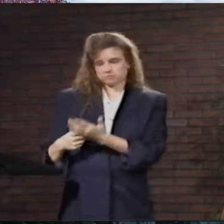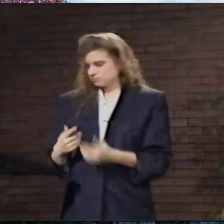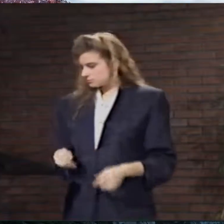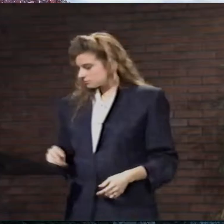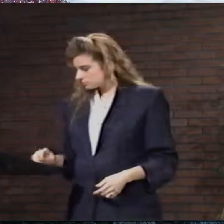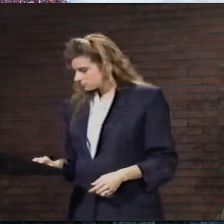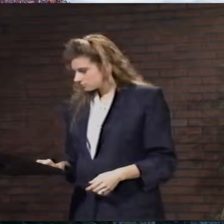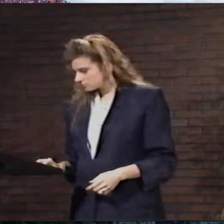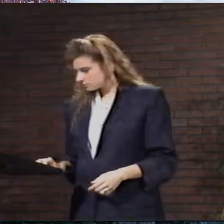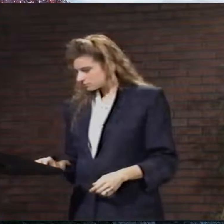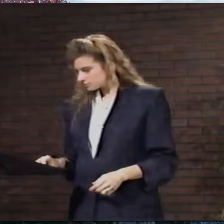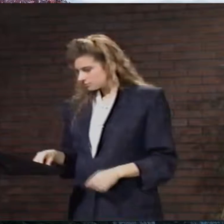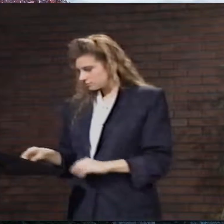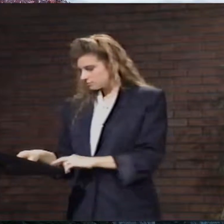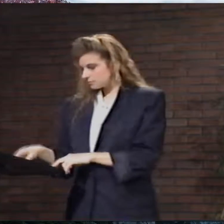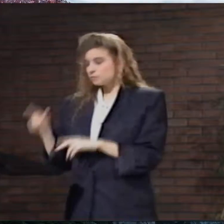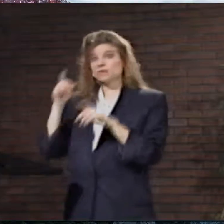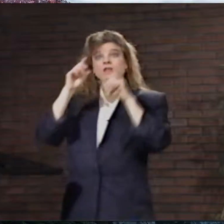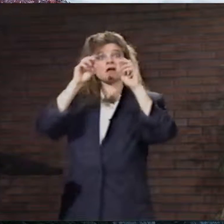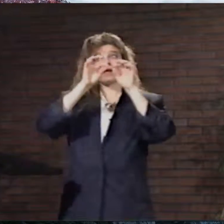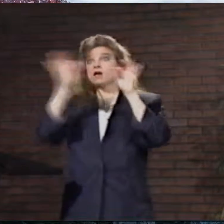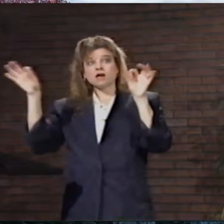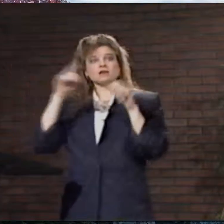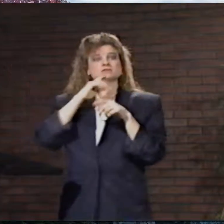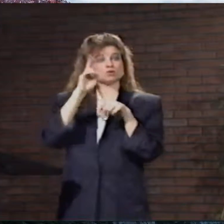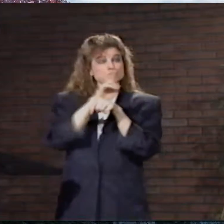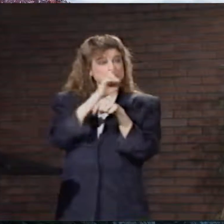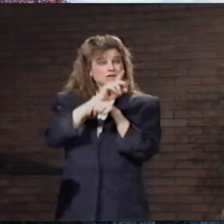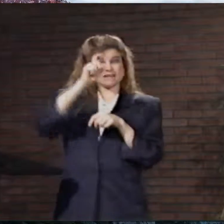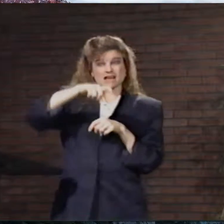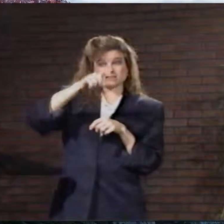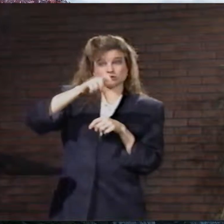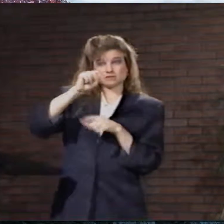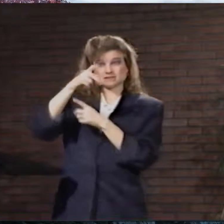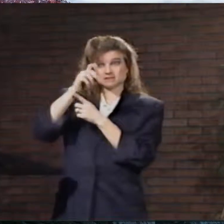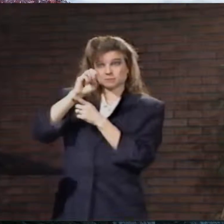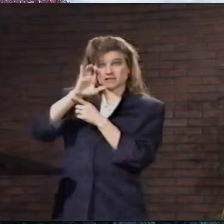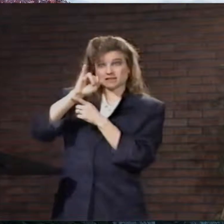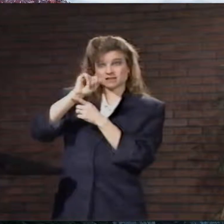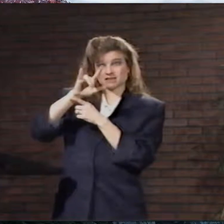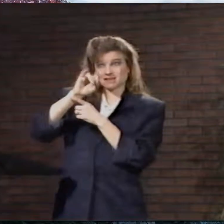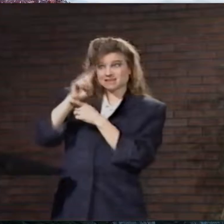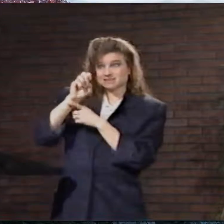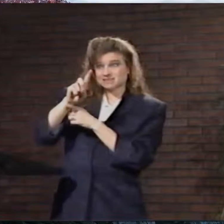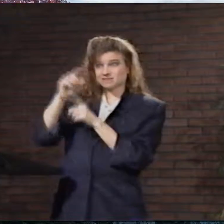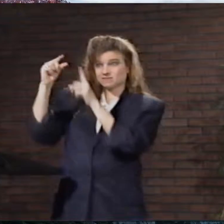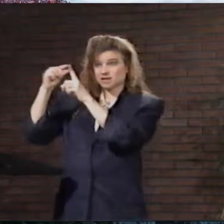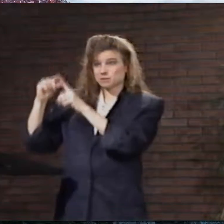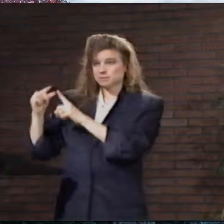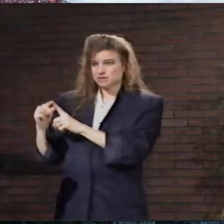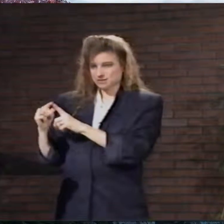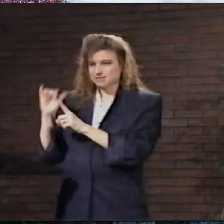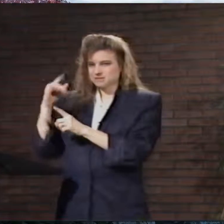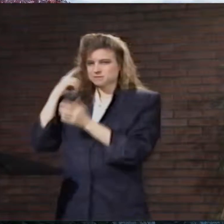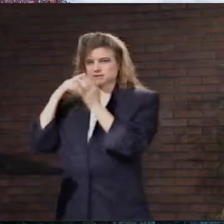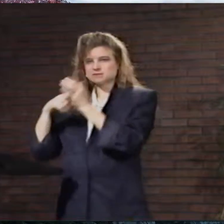situation. So that discussion is very important, and it needs to happen in every situation.